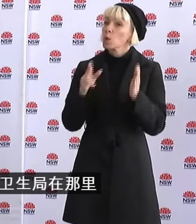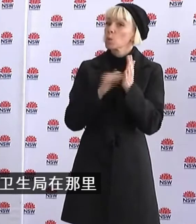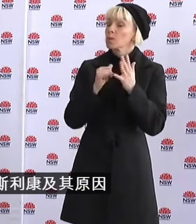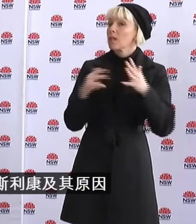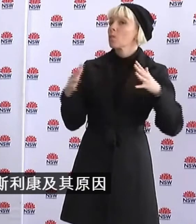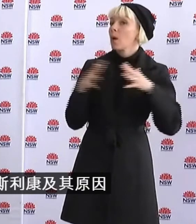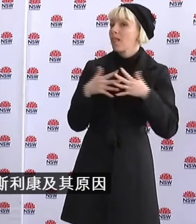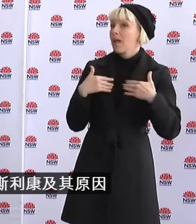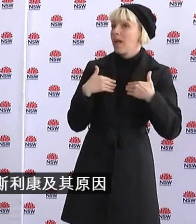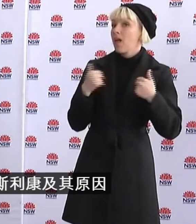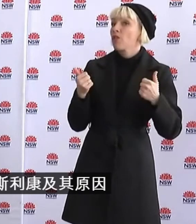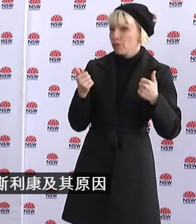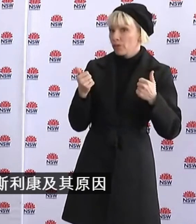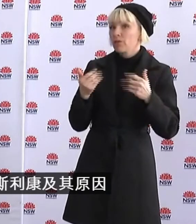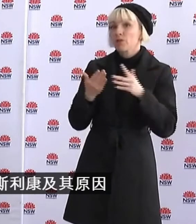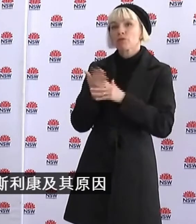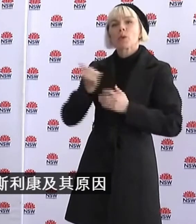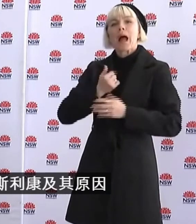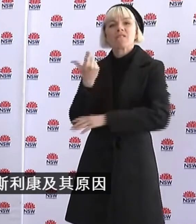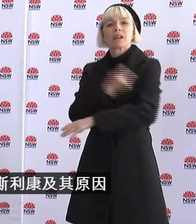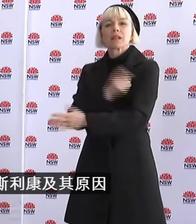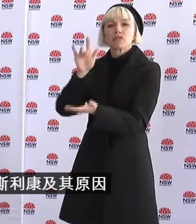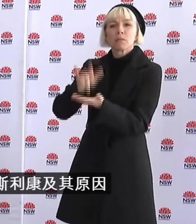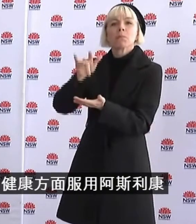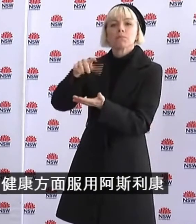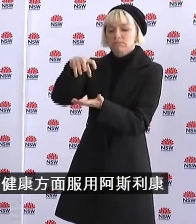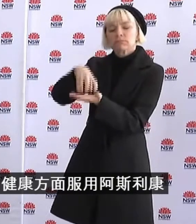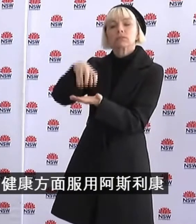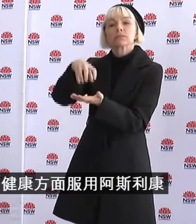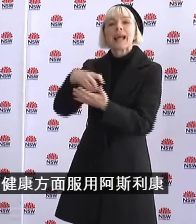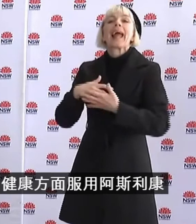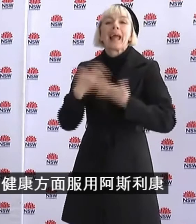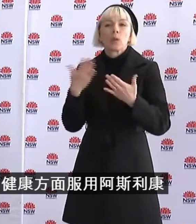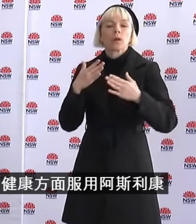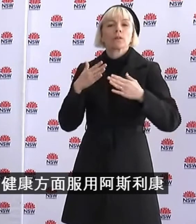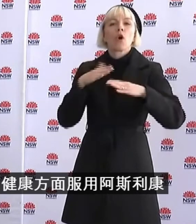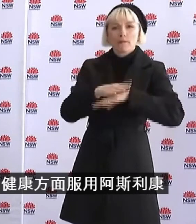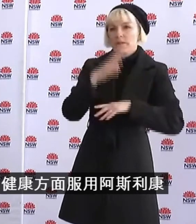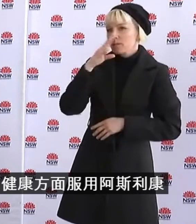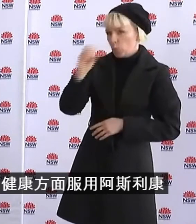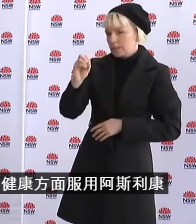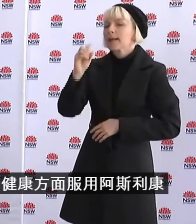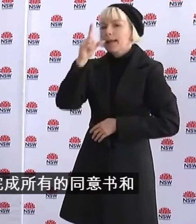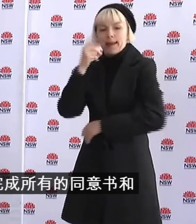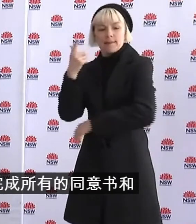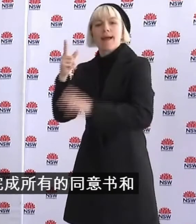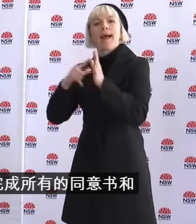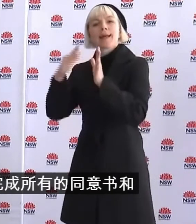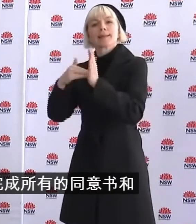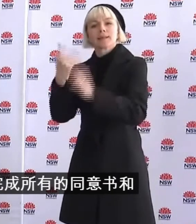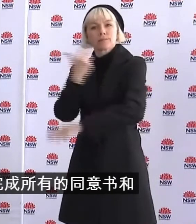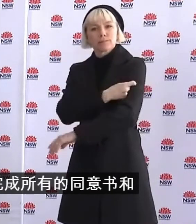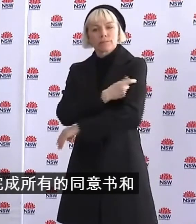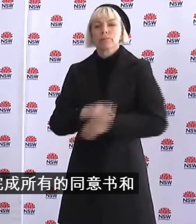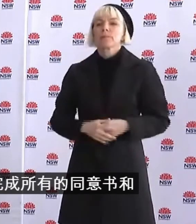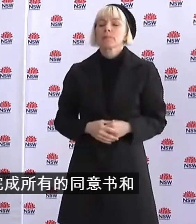Health, anyone over 40 can get the AstraZeneca. And the reason why at the moment we don't have people under 40 getting AstraZeneca at our own health hubs is because it